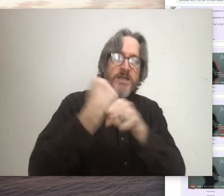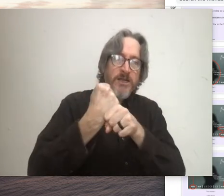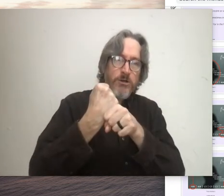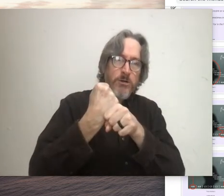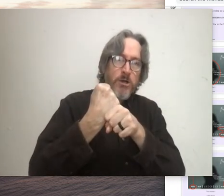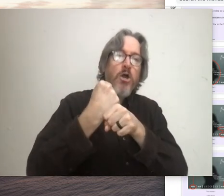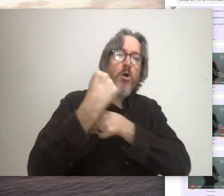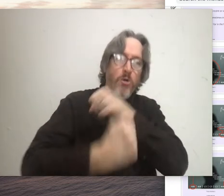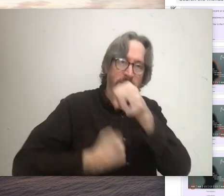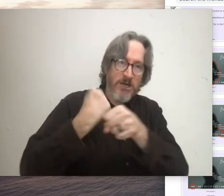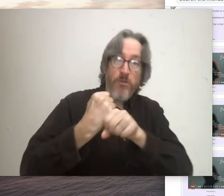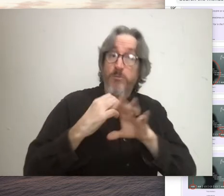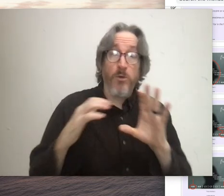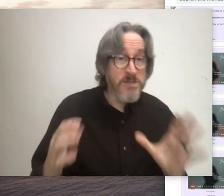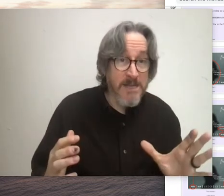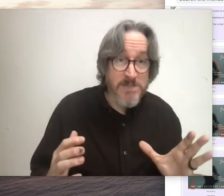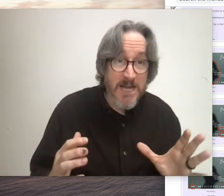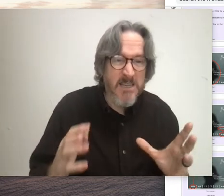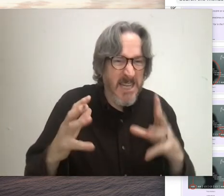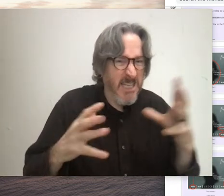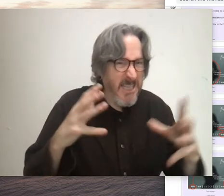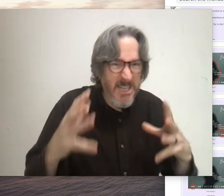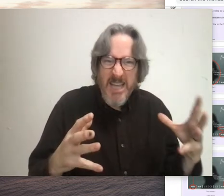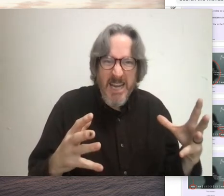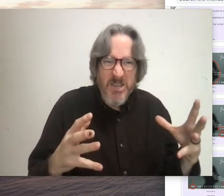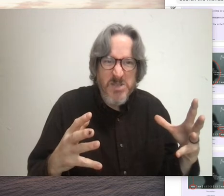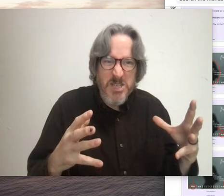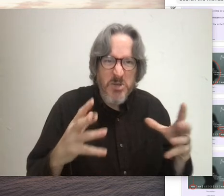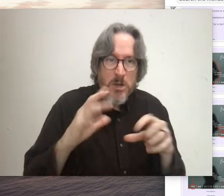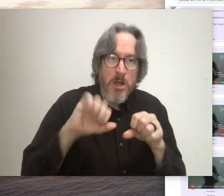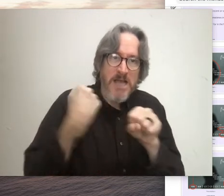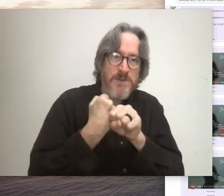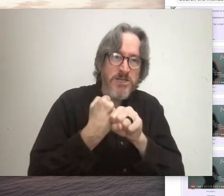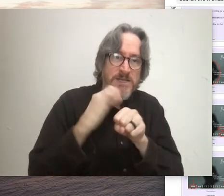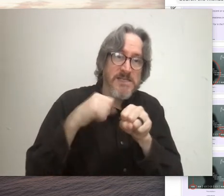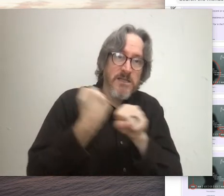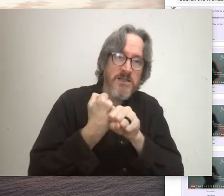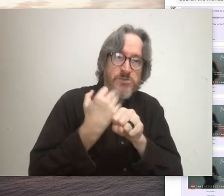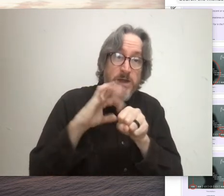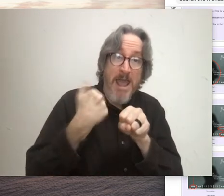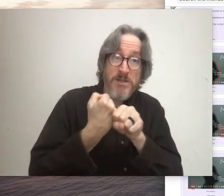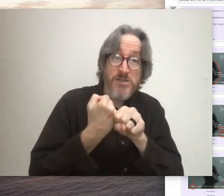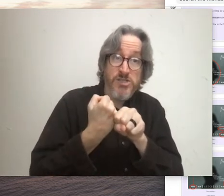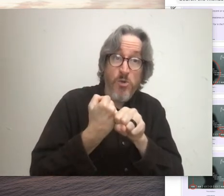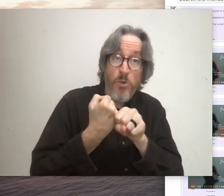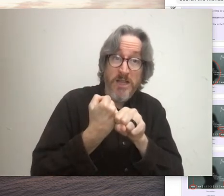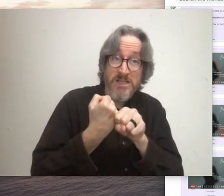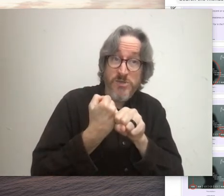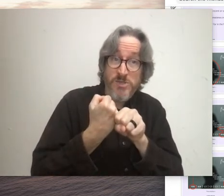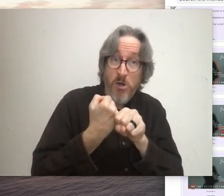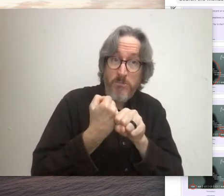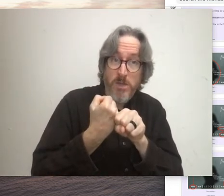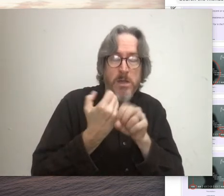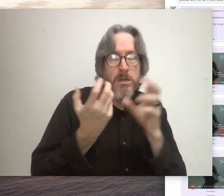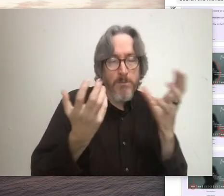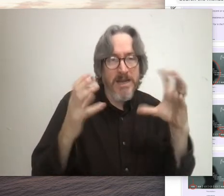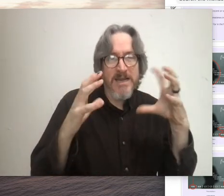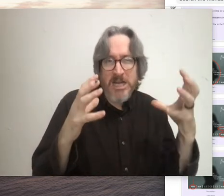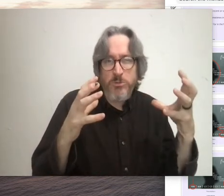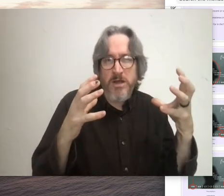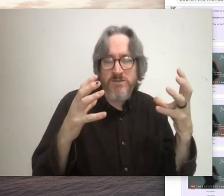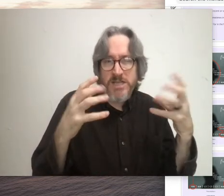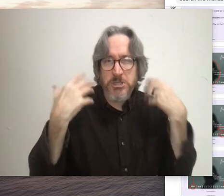So gear or year, they're both the same sign. They take a little getting used to, especially because this one happens so quickly and so small.